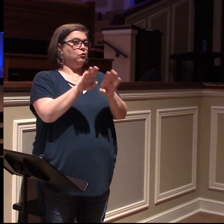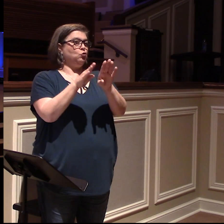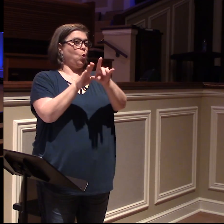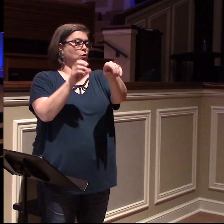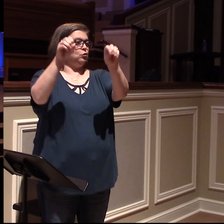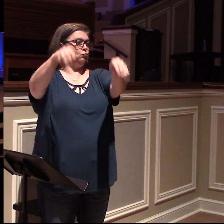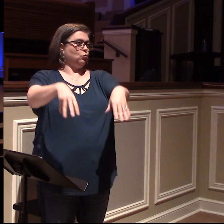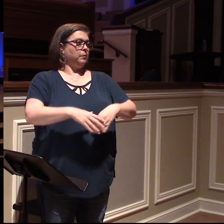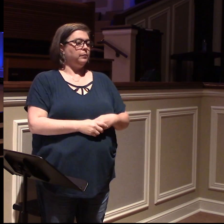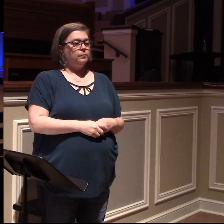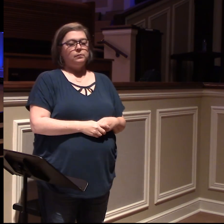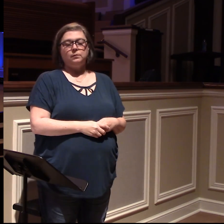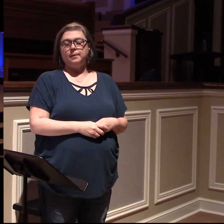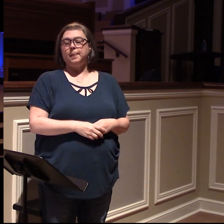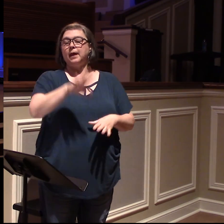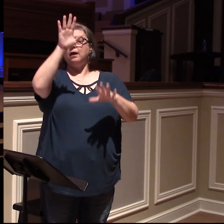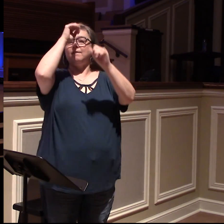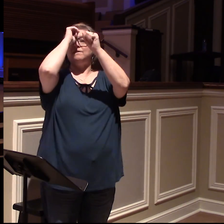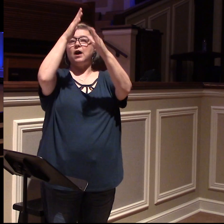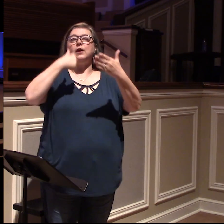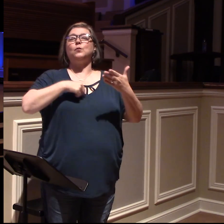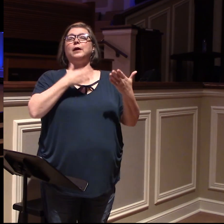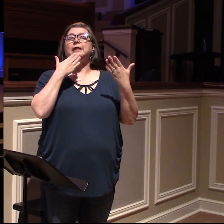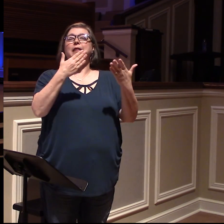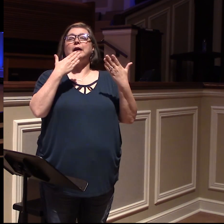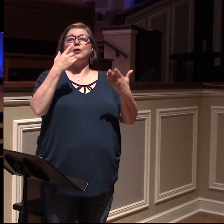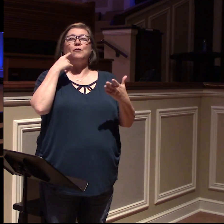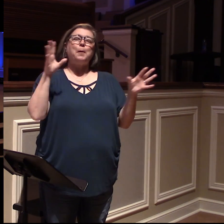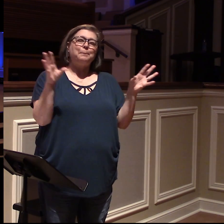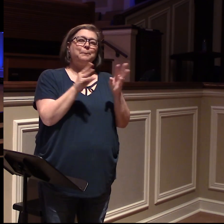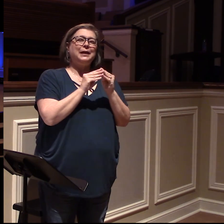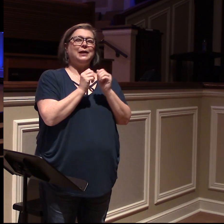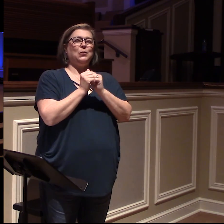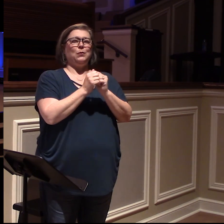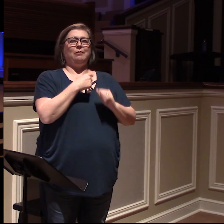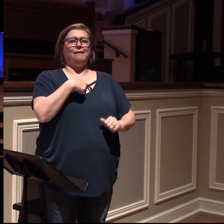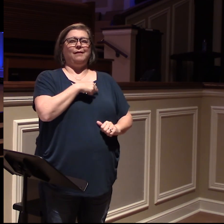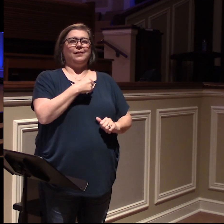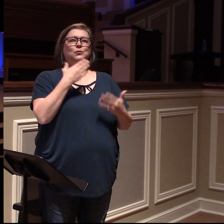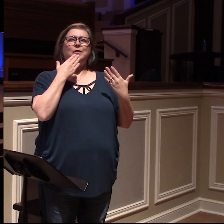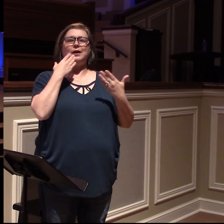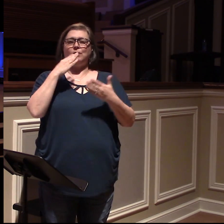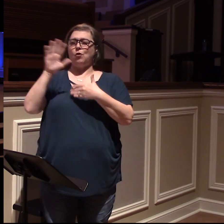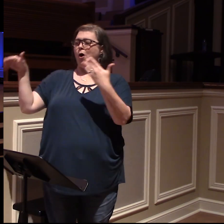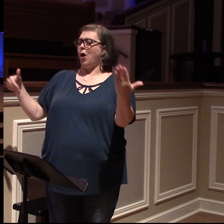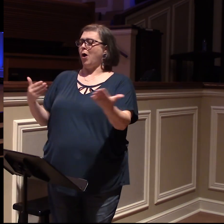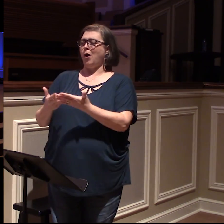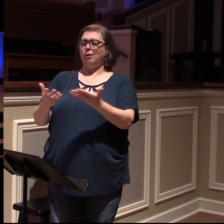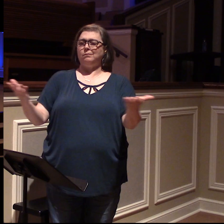right, let's pray together. Father, we thank you for meeting us in worship today. Thank you for all of these who come.